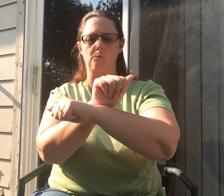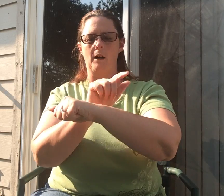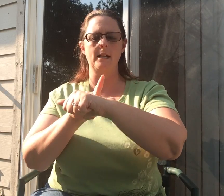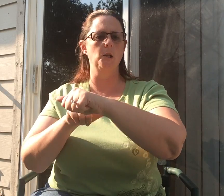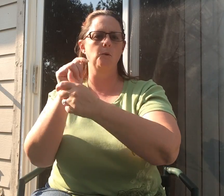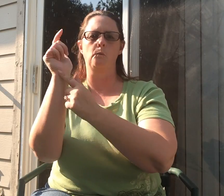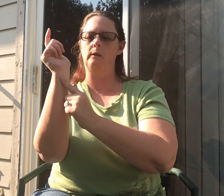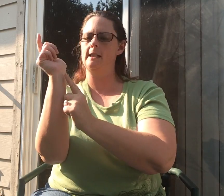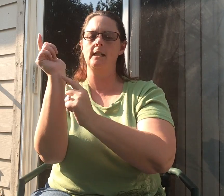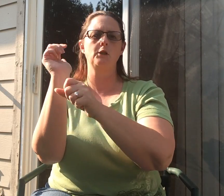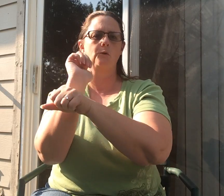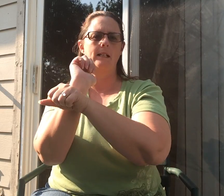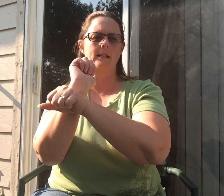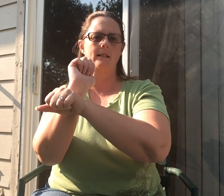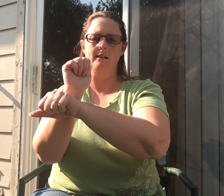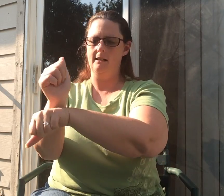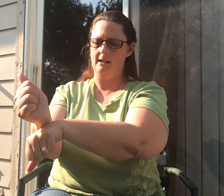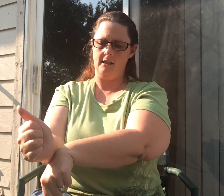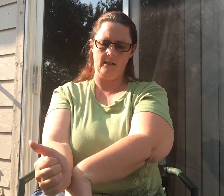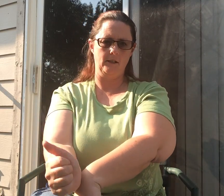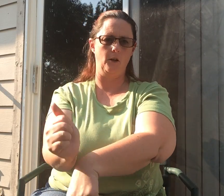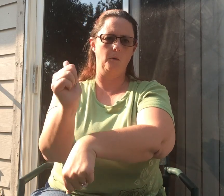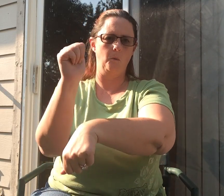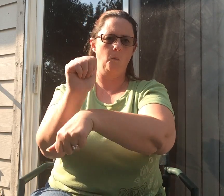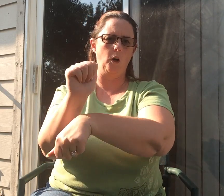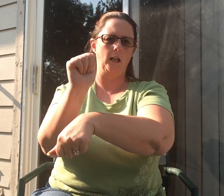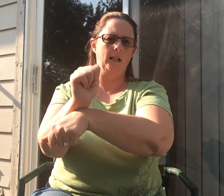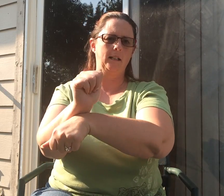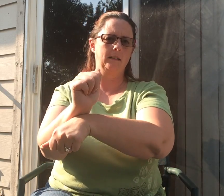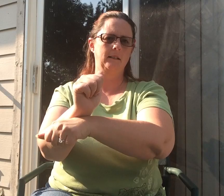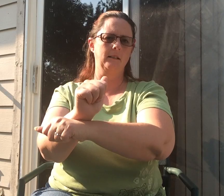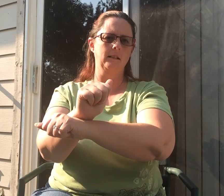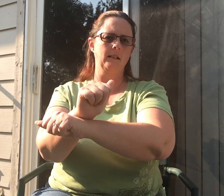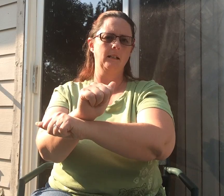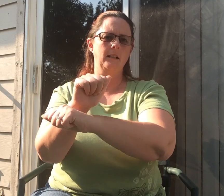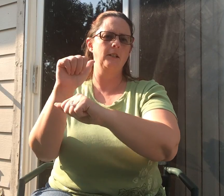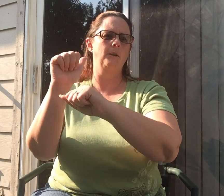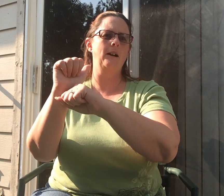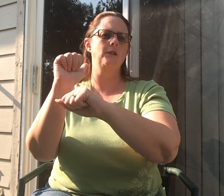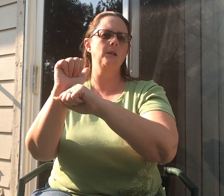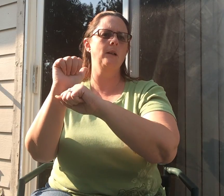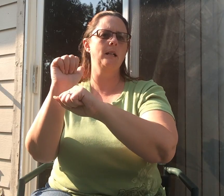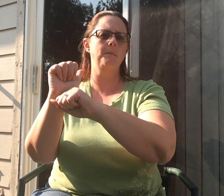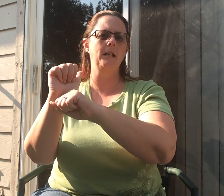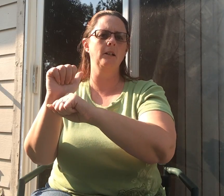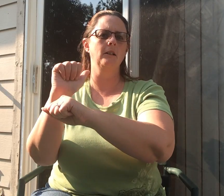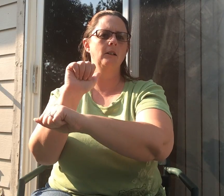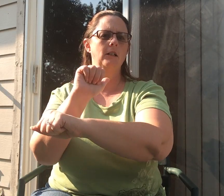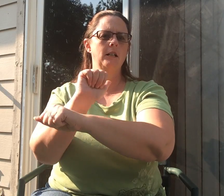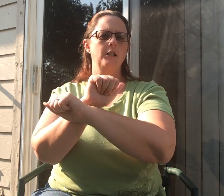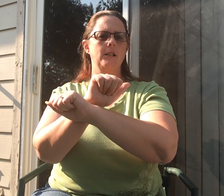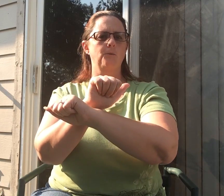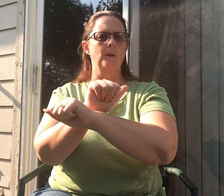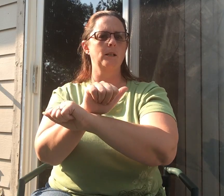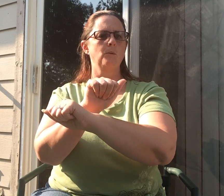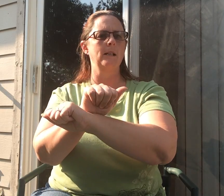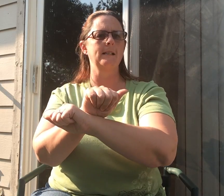right wrist to wrist. So work. You don't have to do it up here, just wrist to wrist,